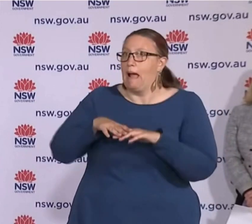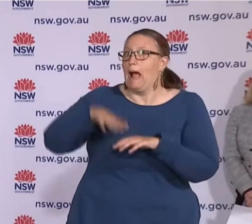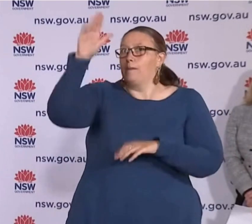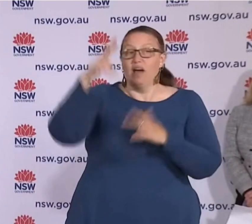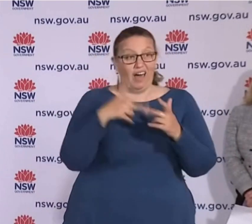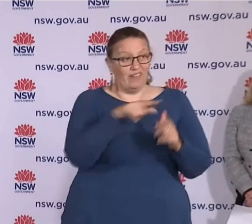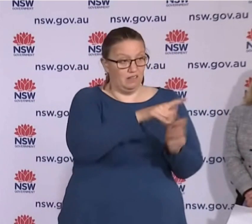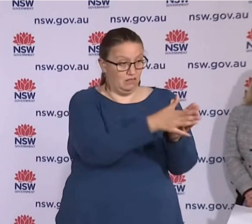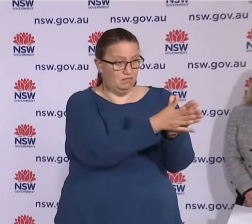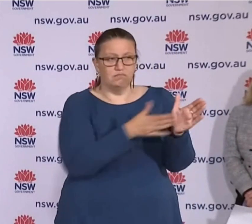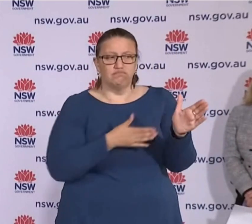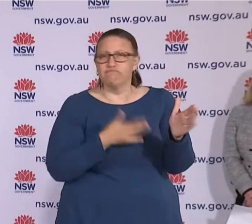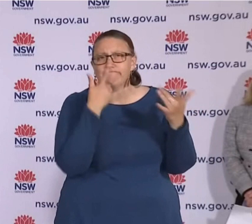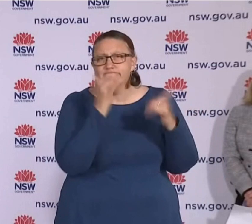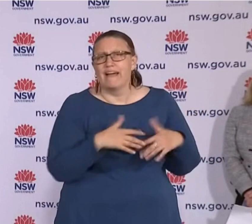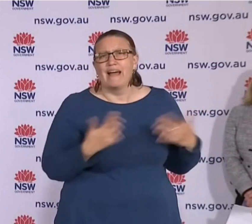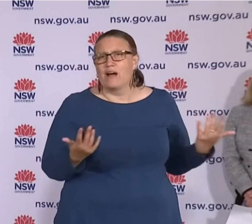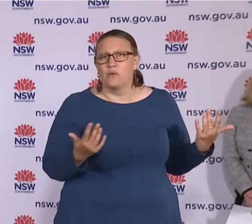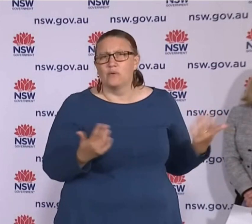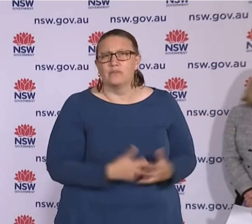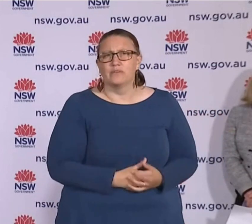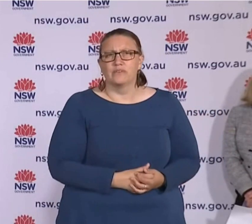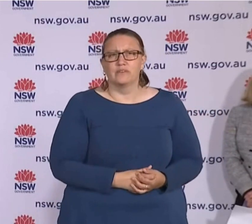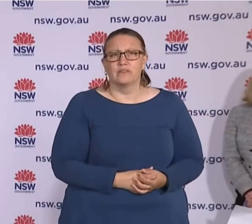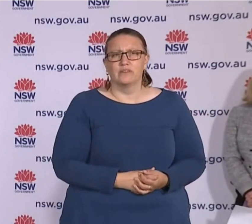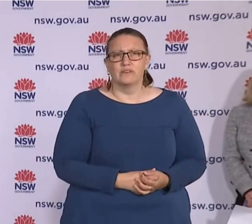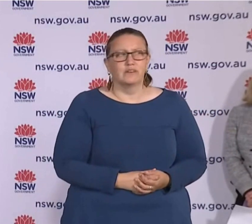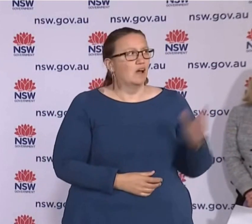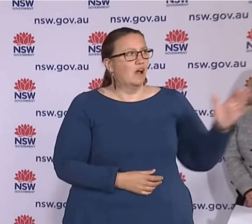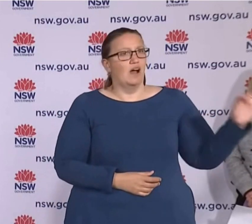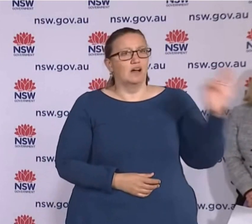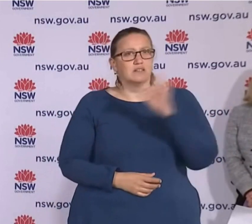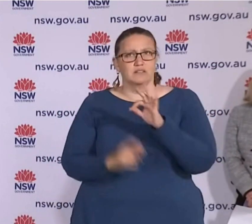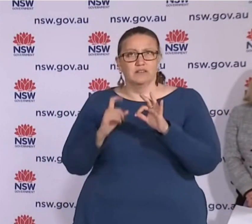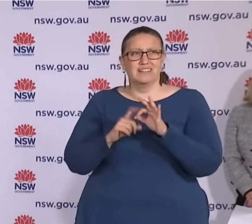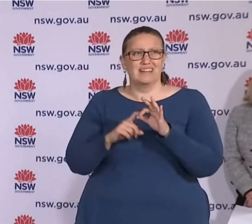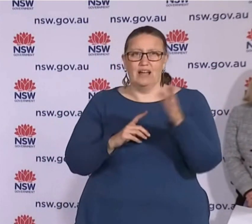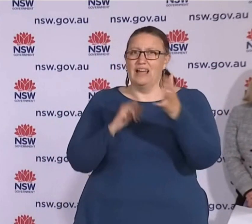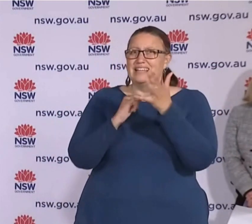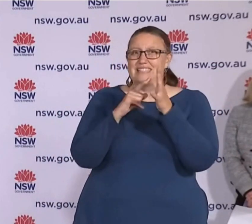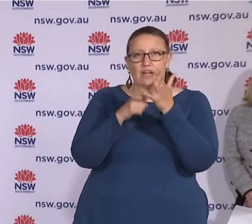making sure that we increase those as quickly as we can. Huh? Oh, sorry.